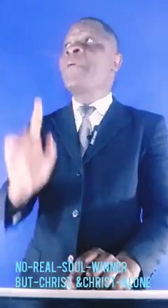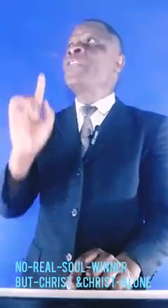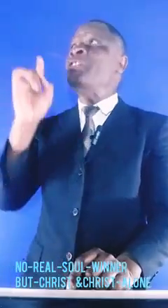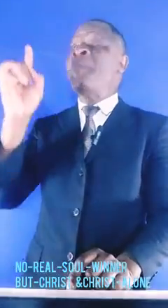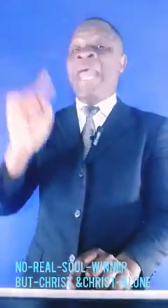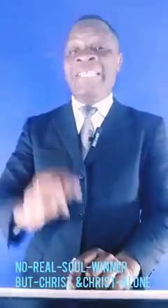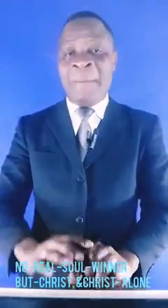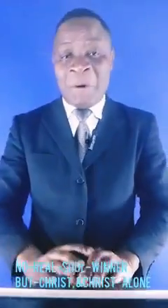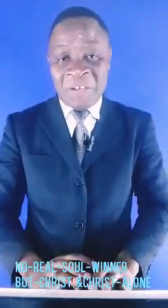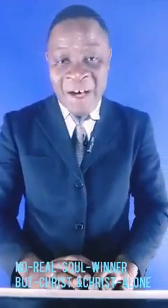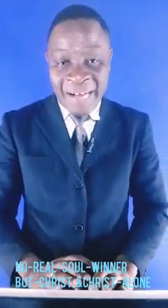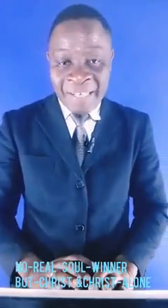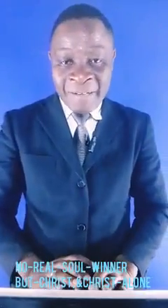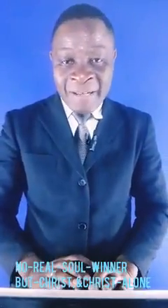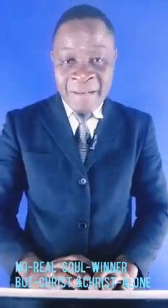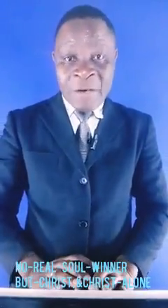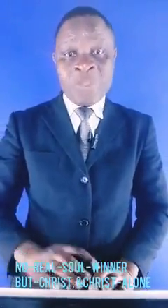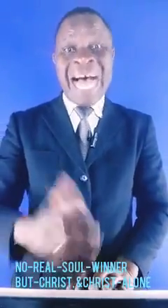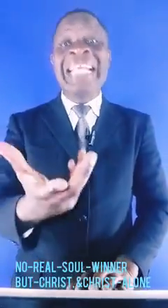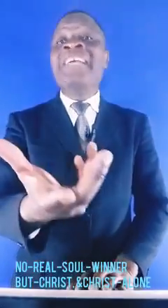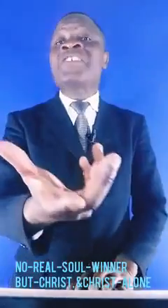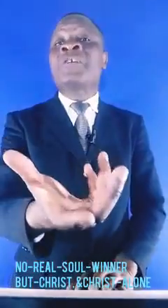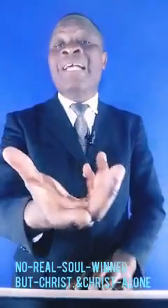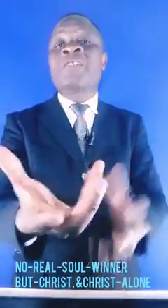to depend upon God. Because unless Christ